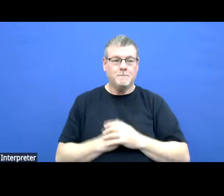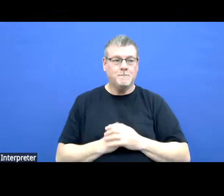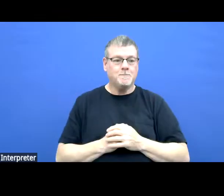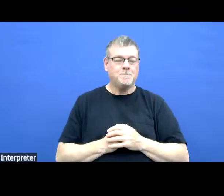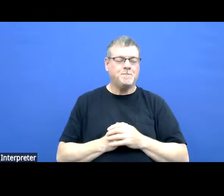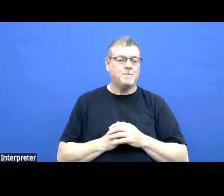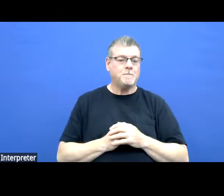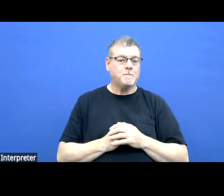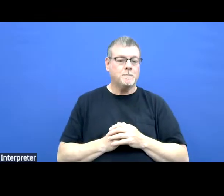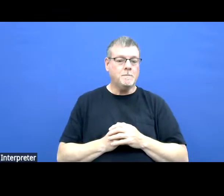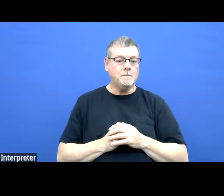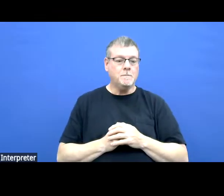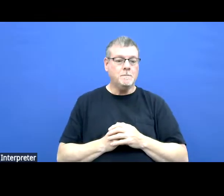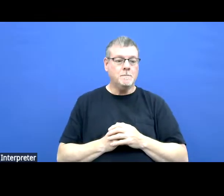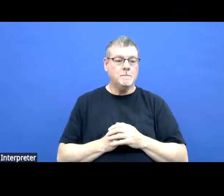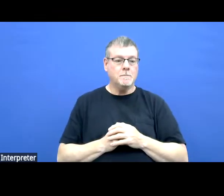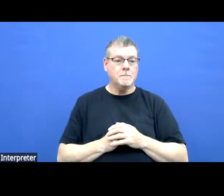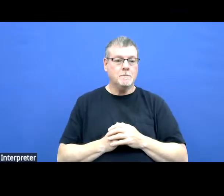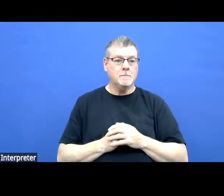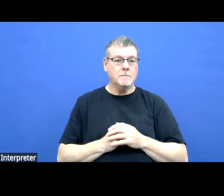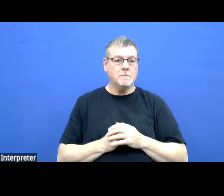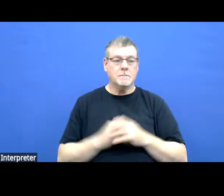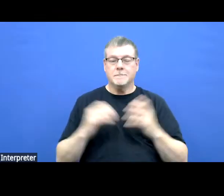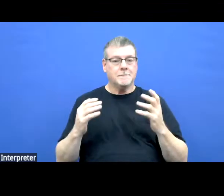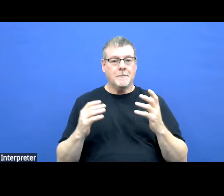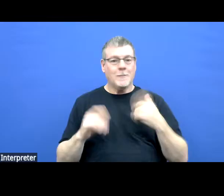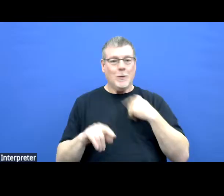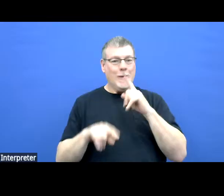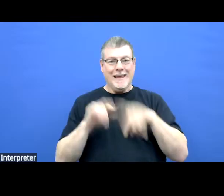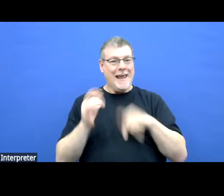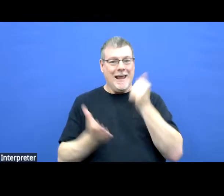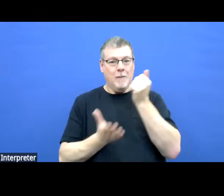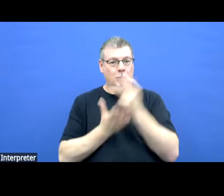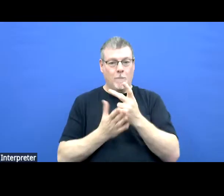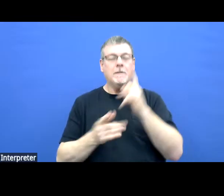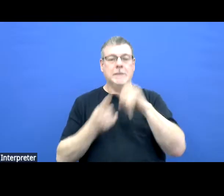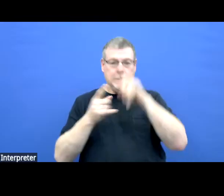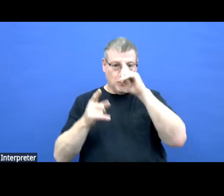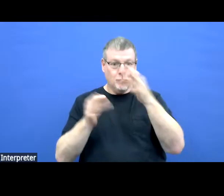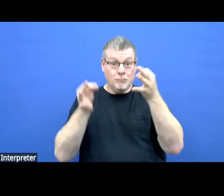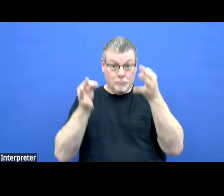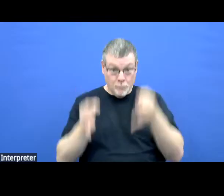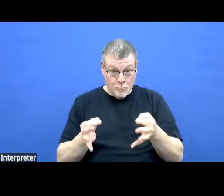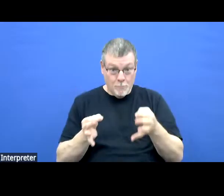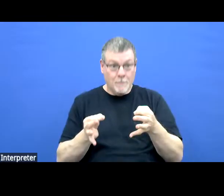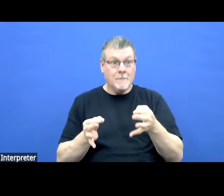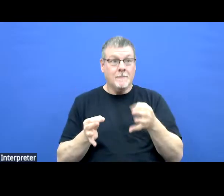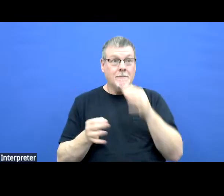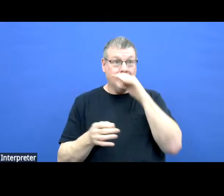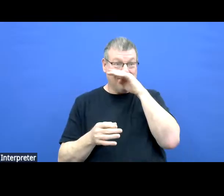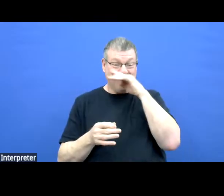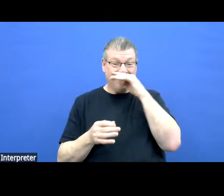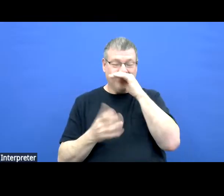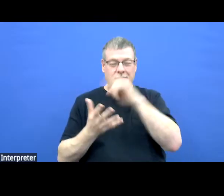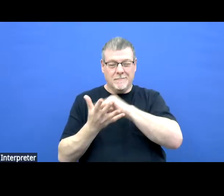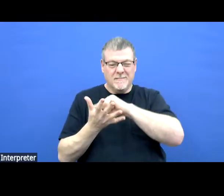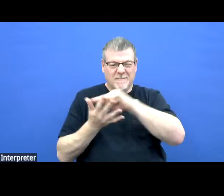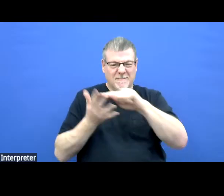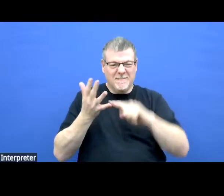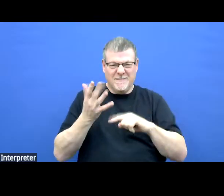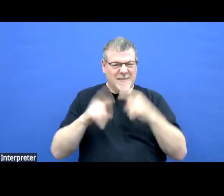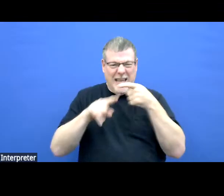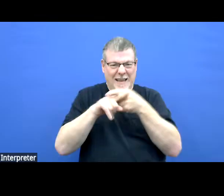know, like I said, we can't approve this one until we determine how those two